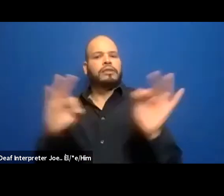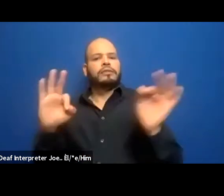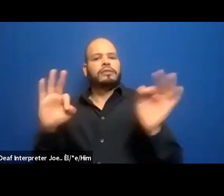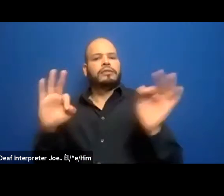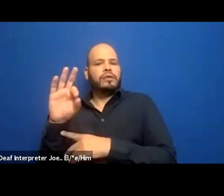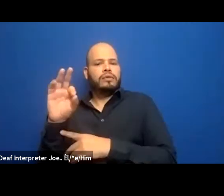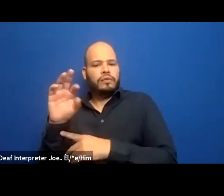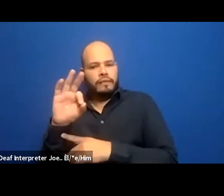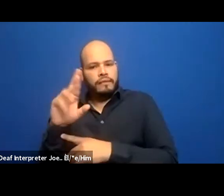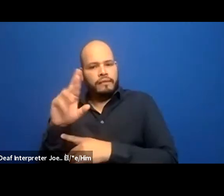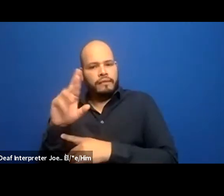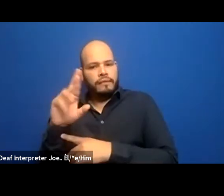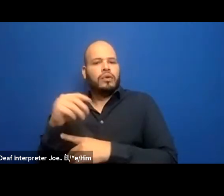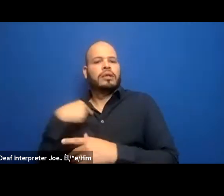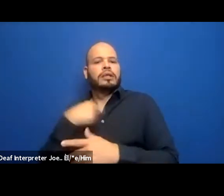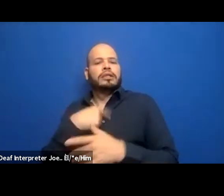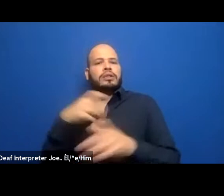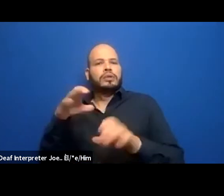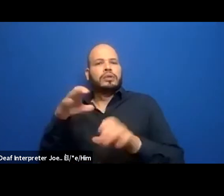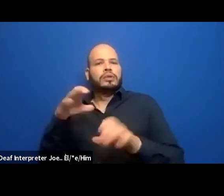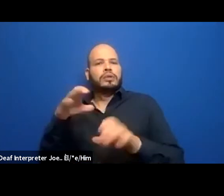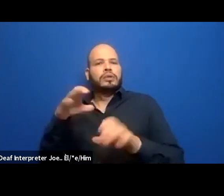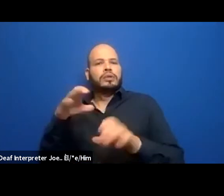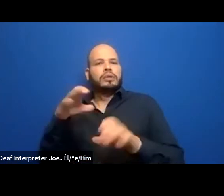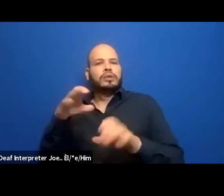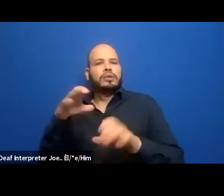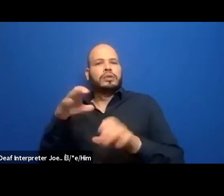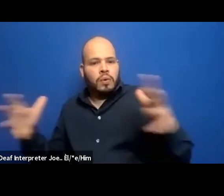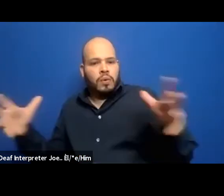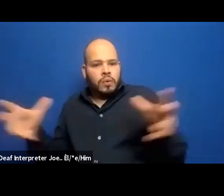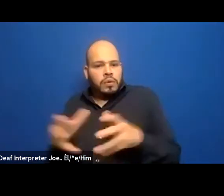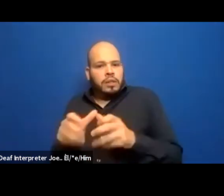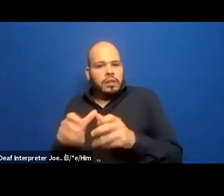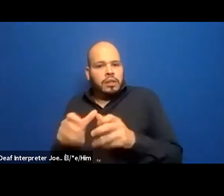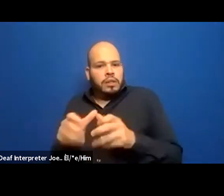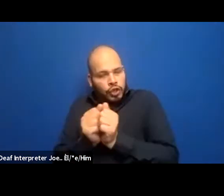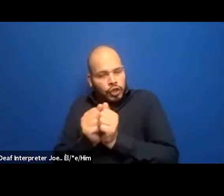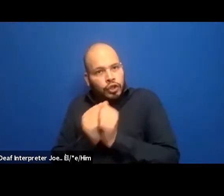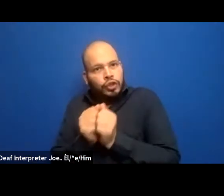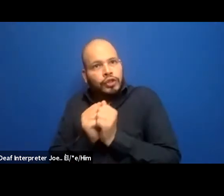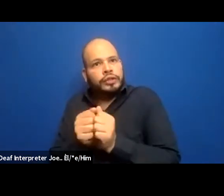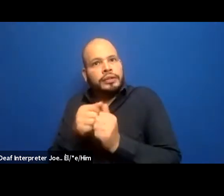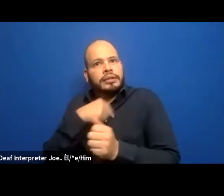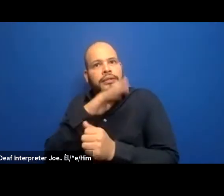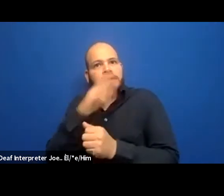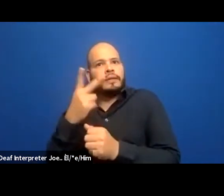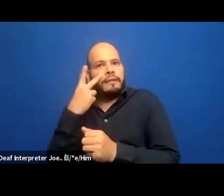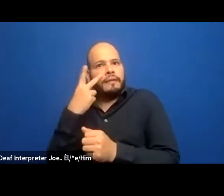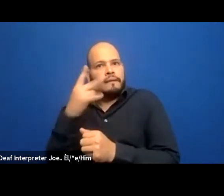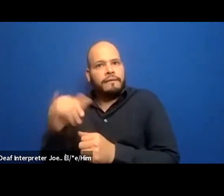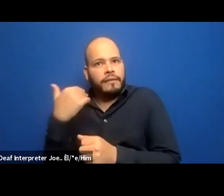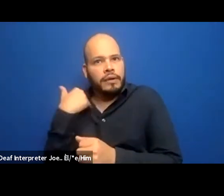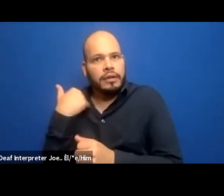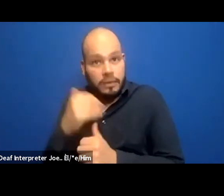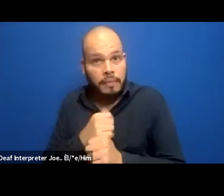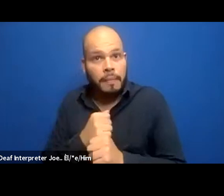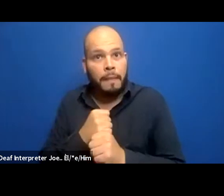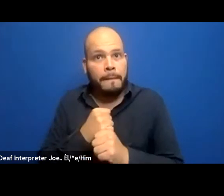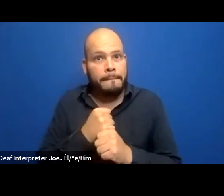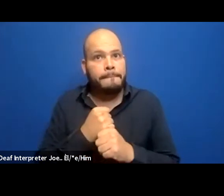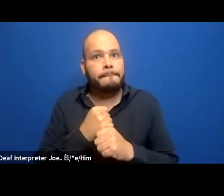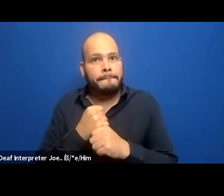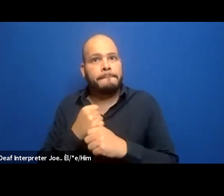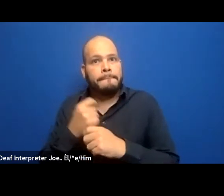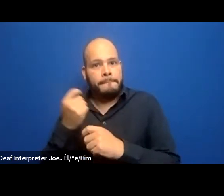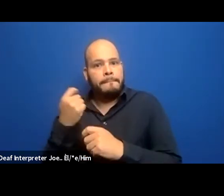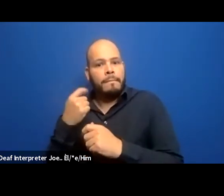and that we just have to carry the baton, our leg of the race, and pass that on. So young folk are